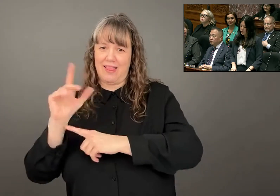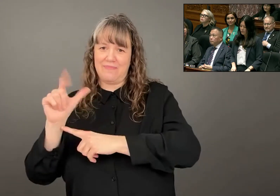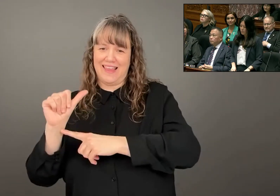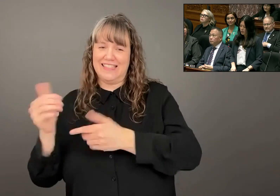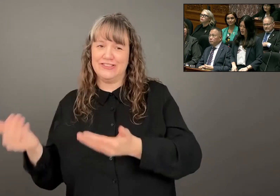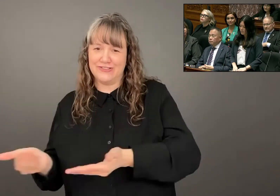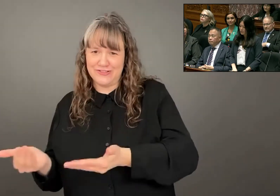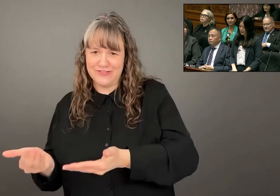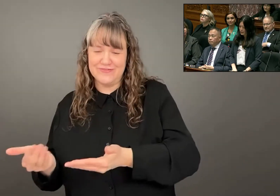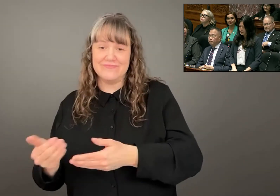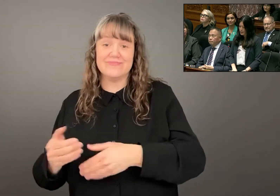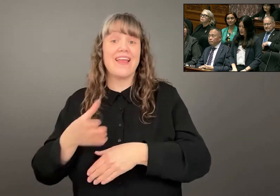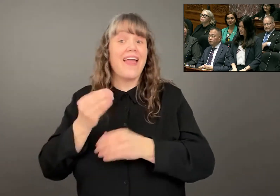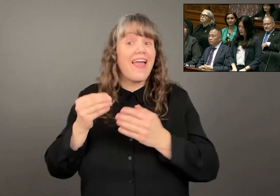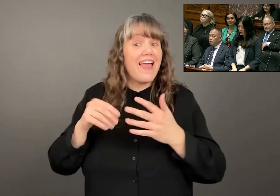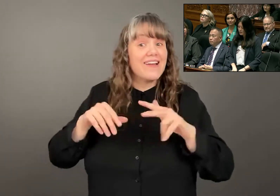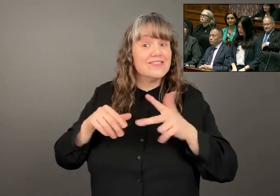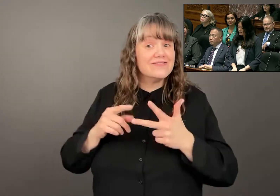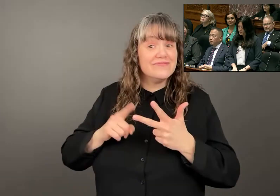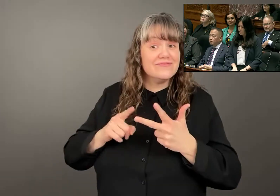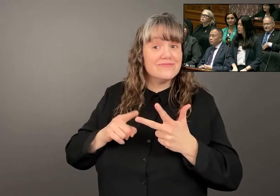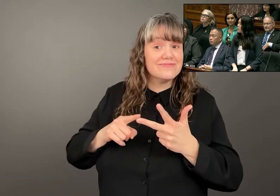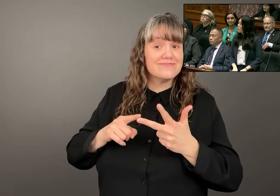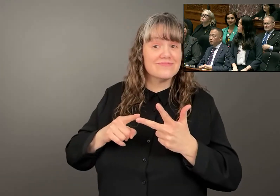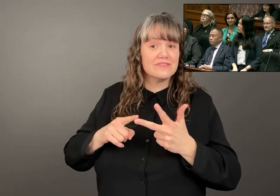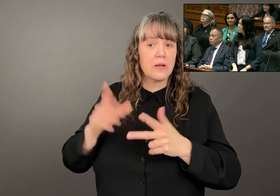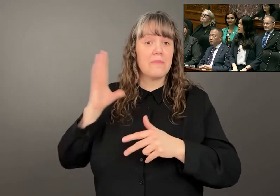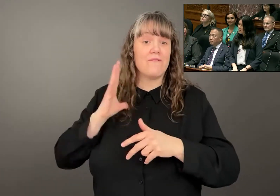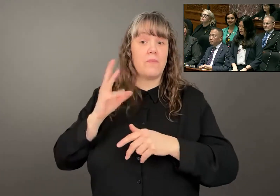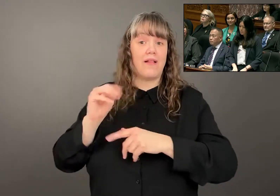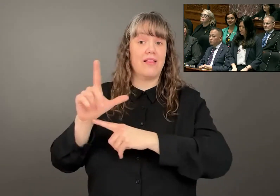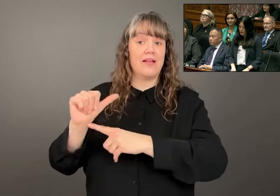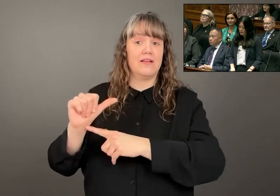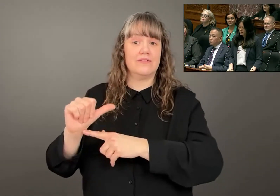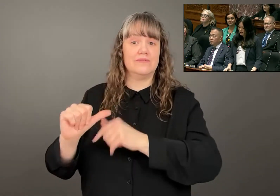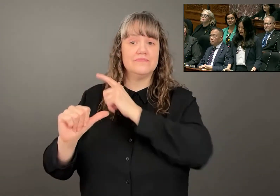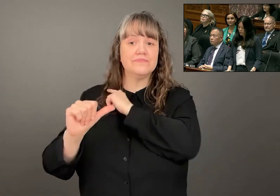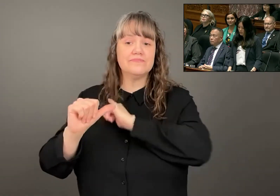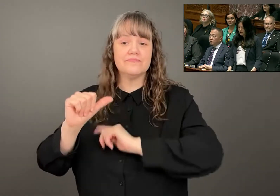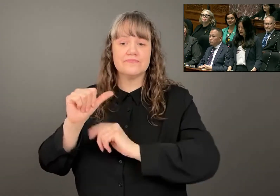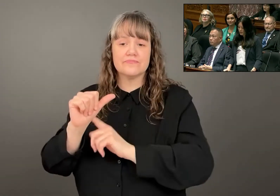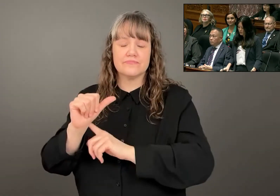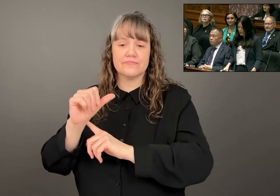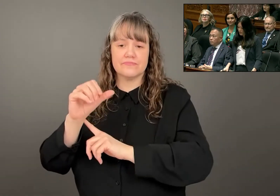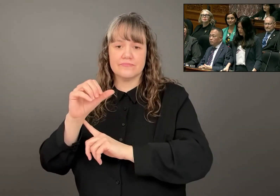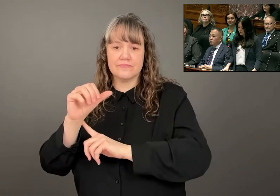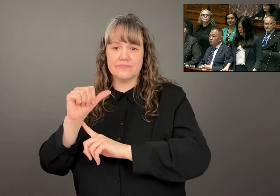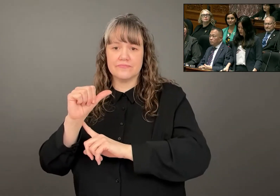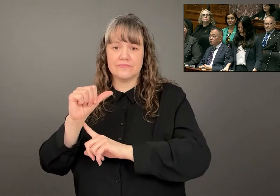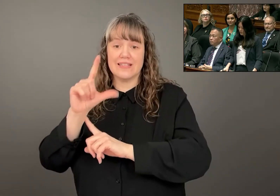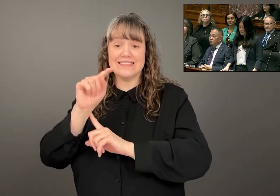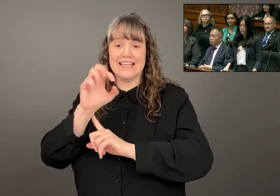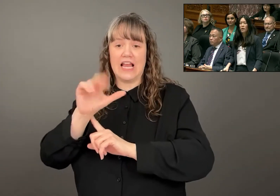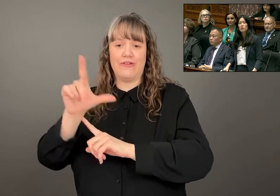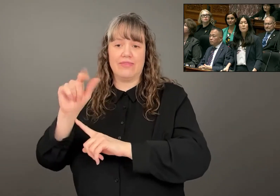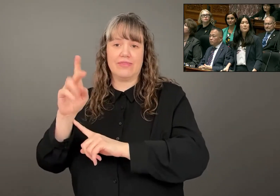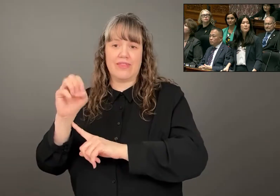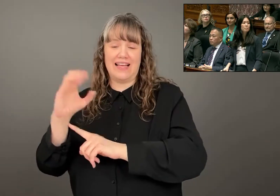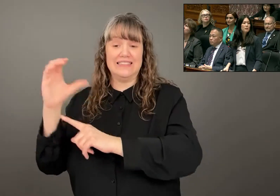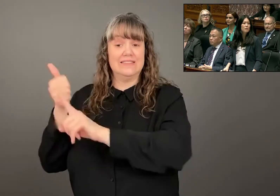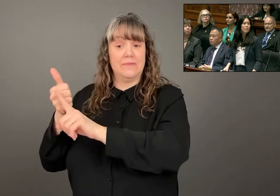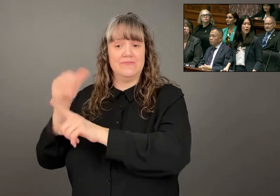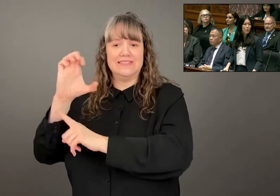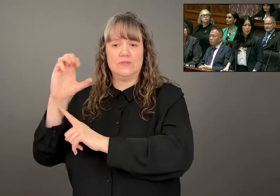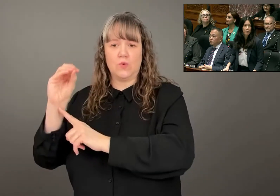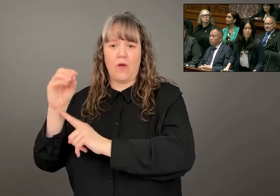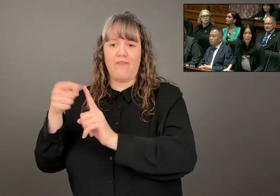by former MLA Terry Lake, CEO of BC Care Providers and former BC Liberal MLA for Kamloops North Thompson and